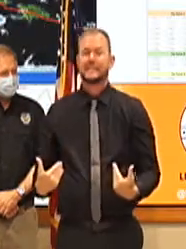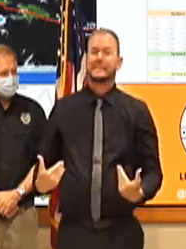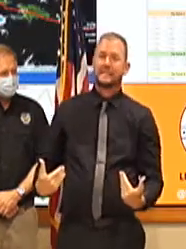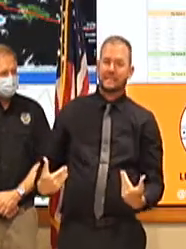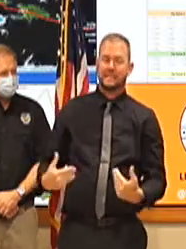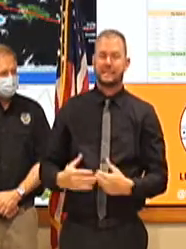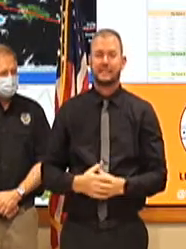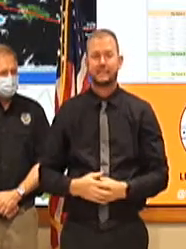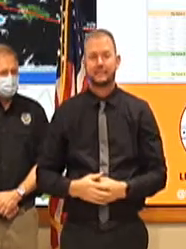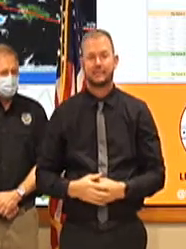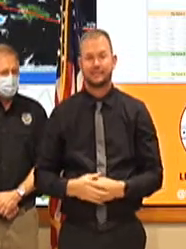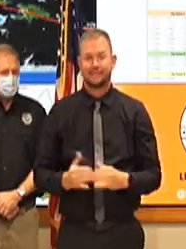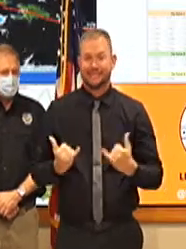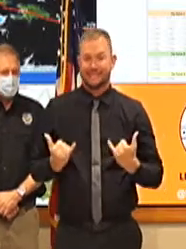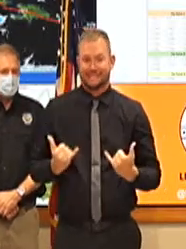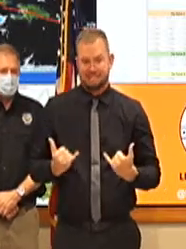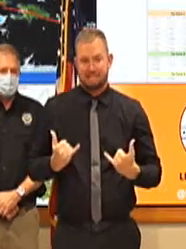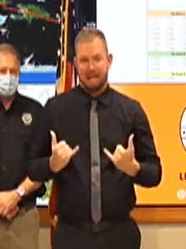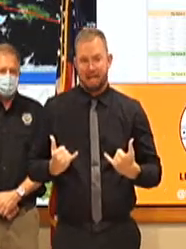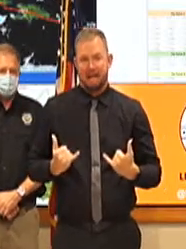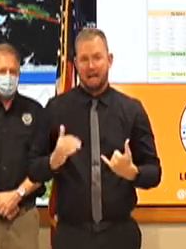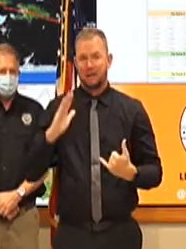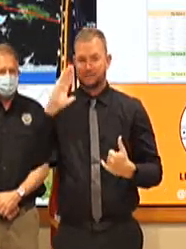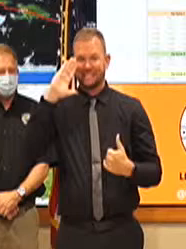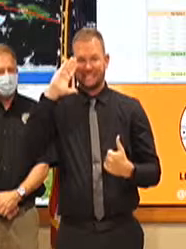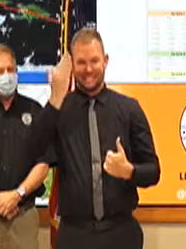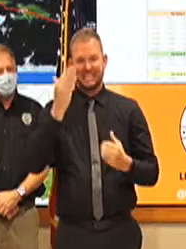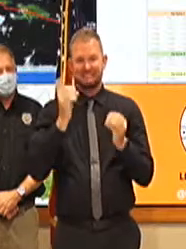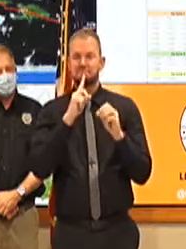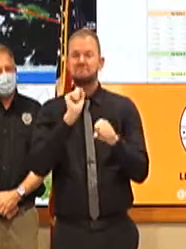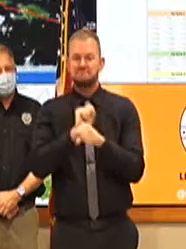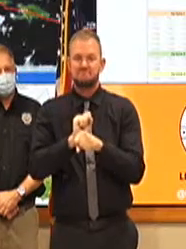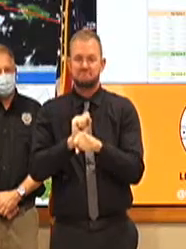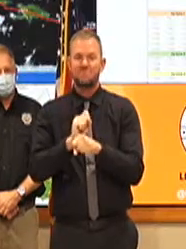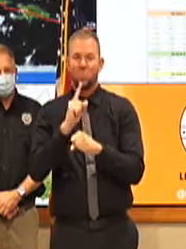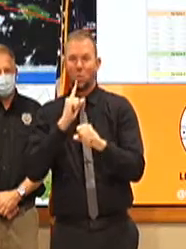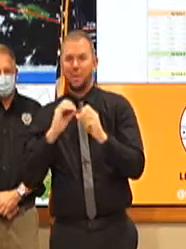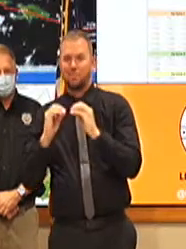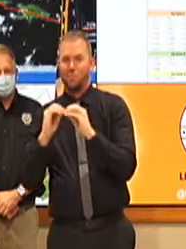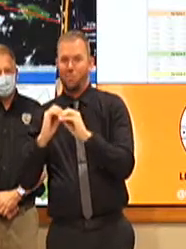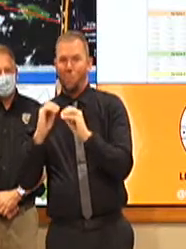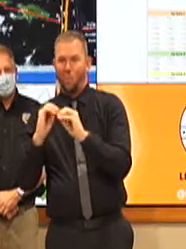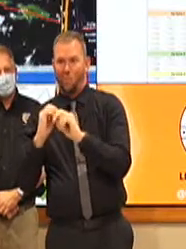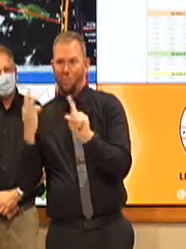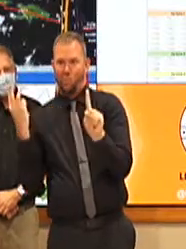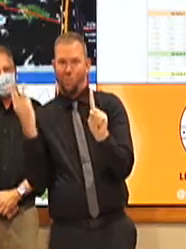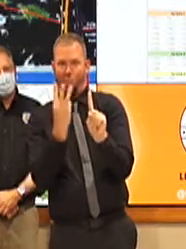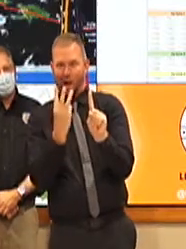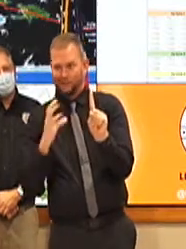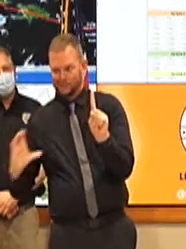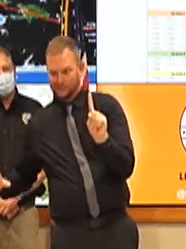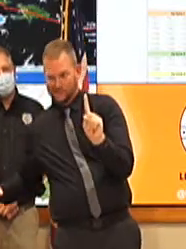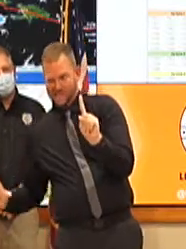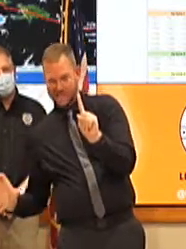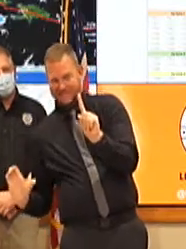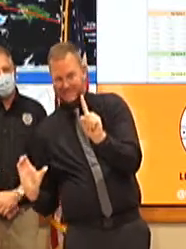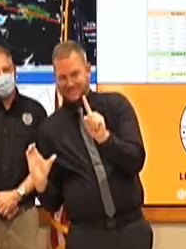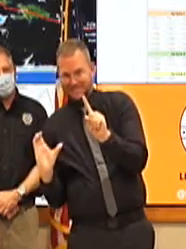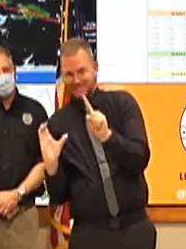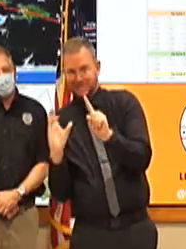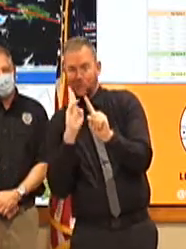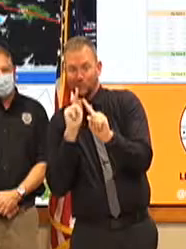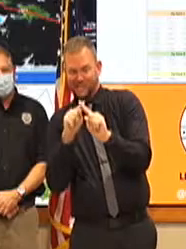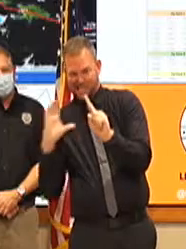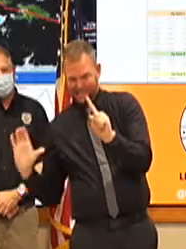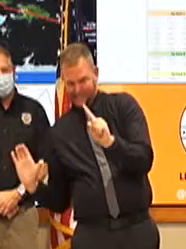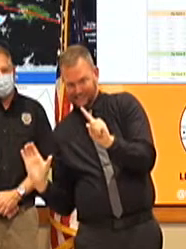occurring is that it seems as though this storm continues to veer to the west. And in veering to the west, that's